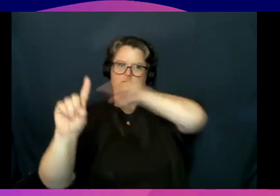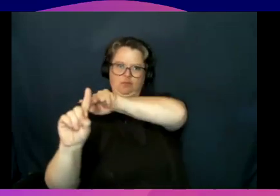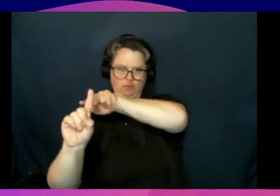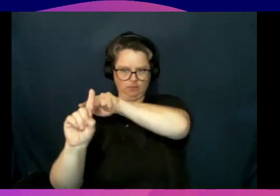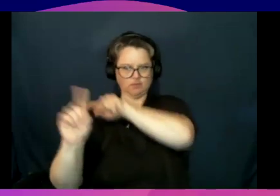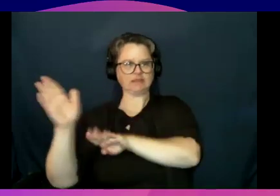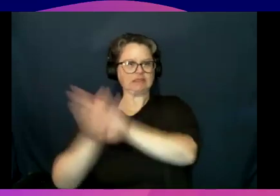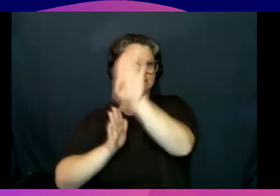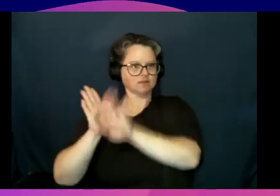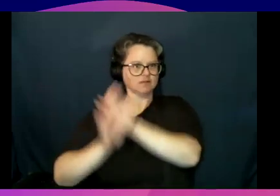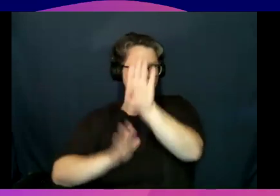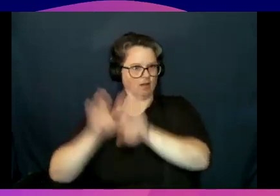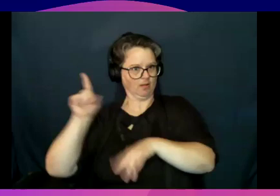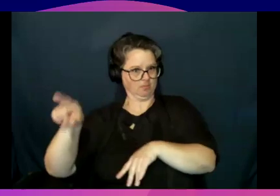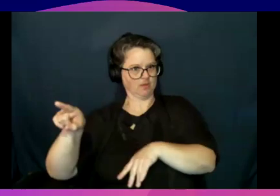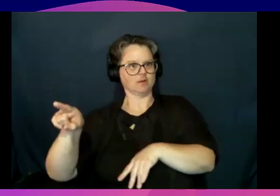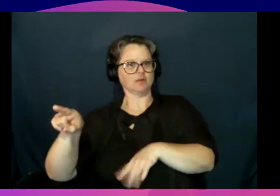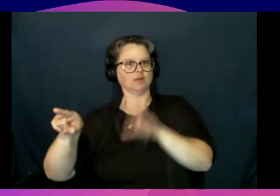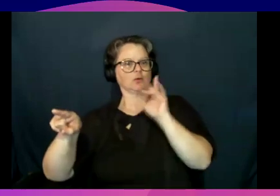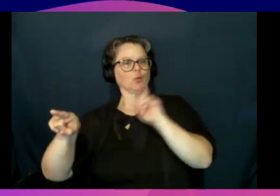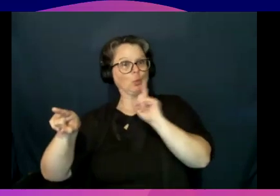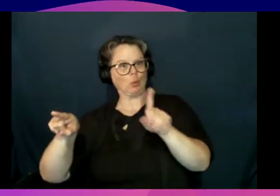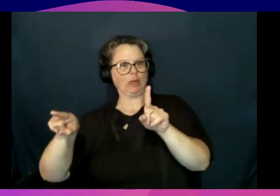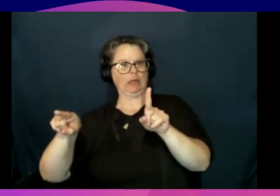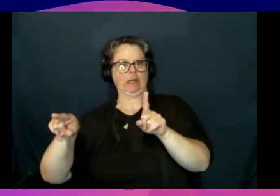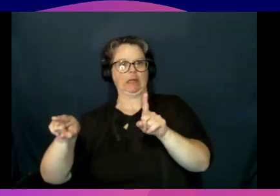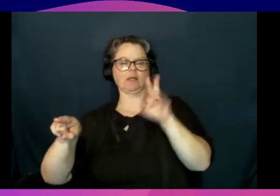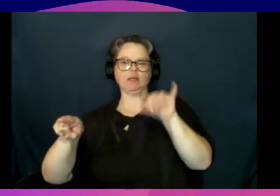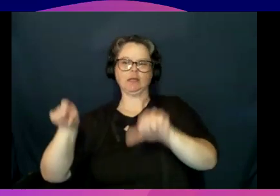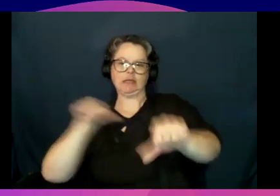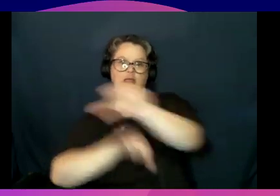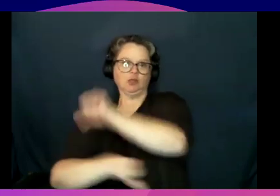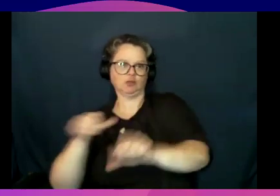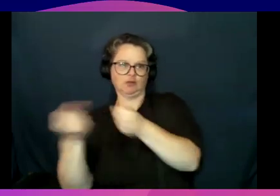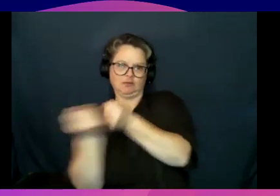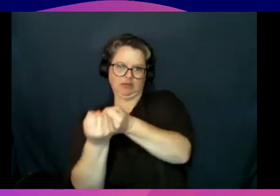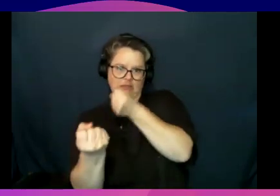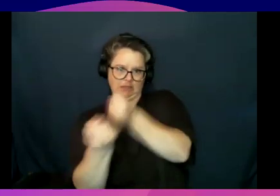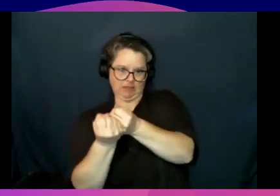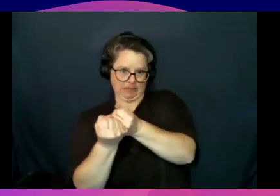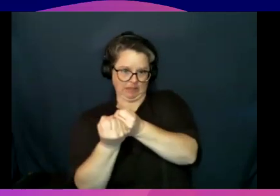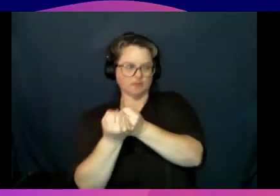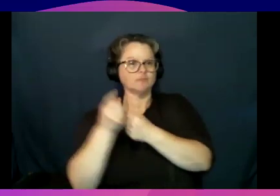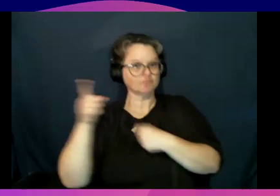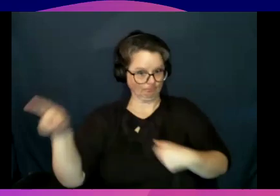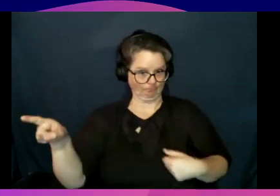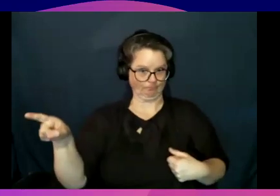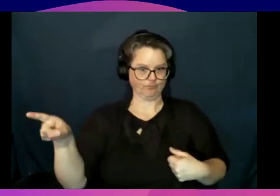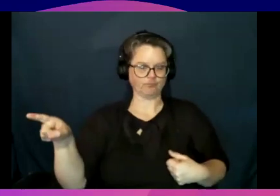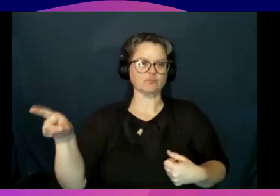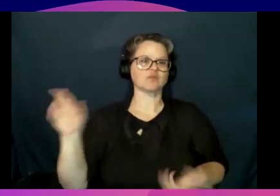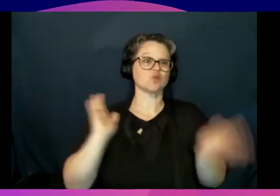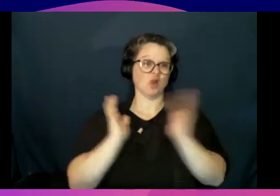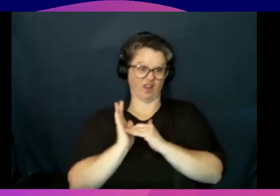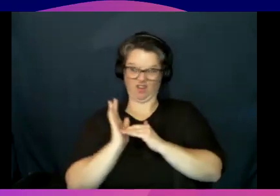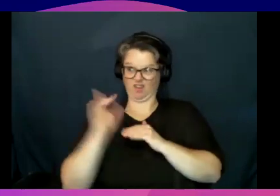internal practices around debriefing without being prescriptive of like, this is what you need. It's here are lots of